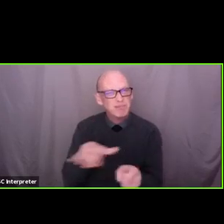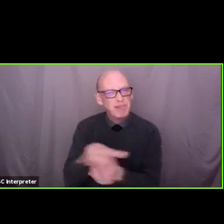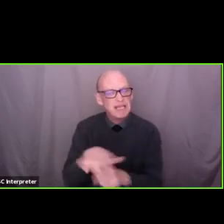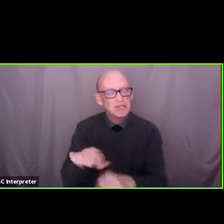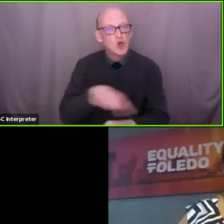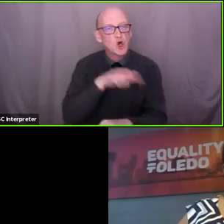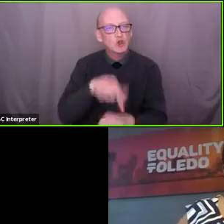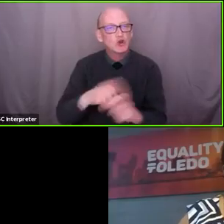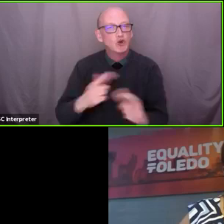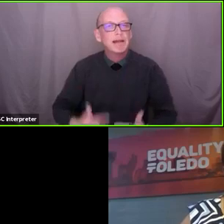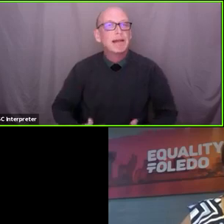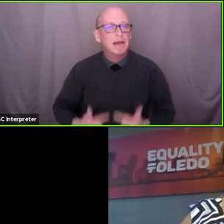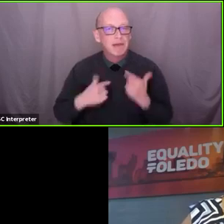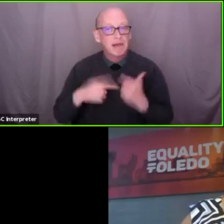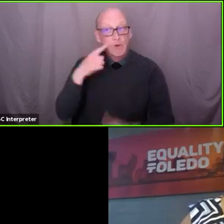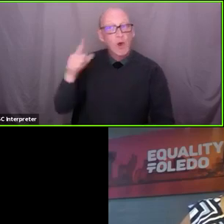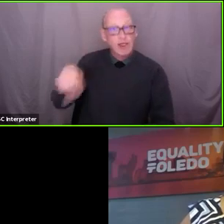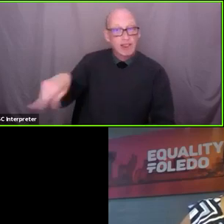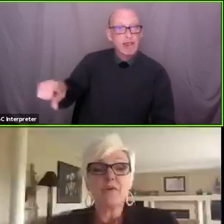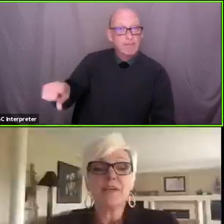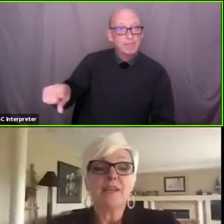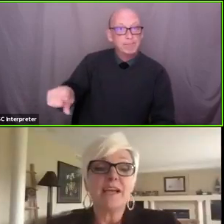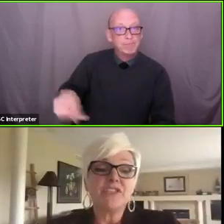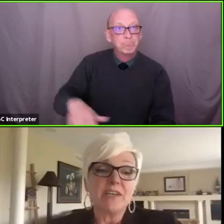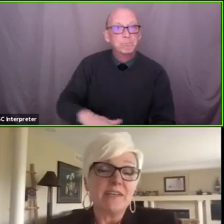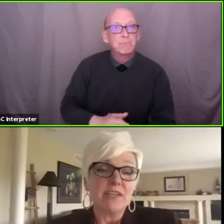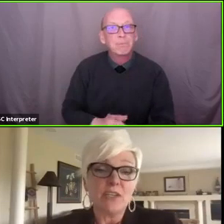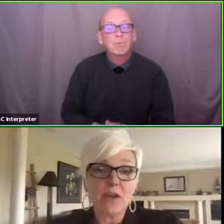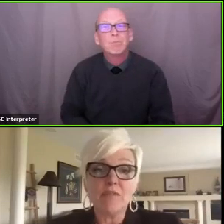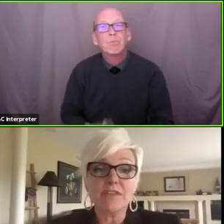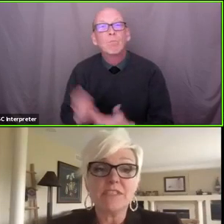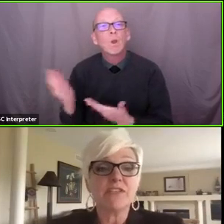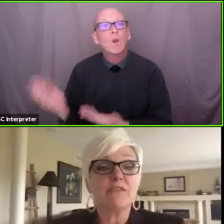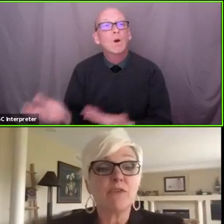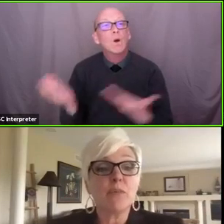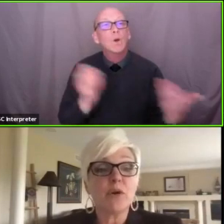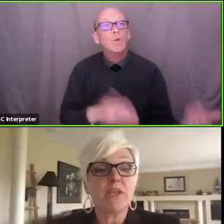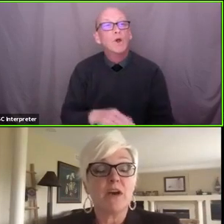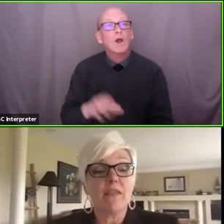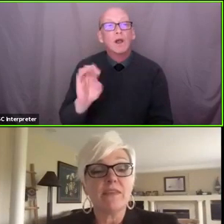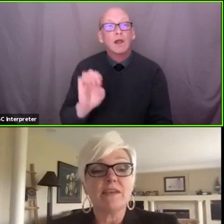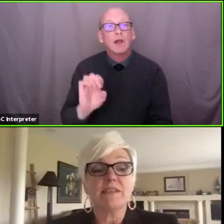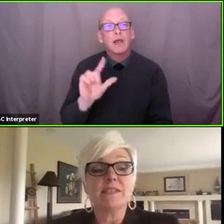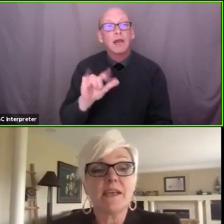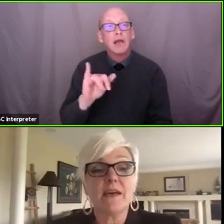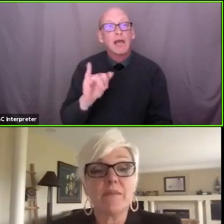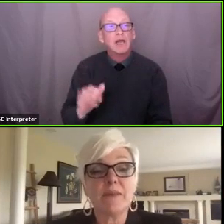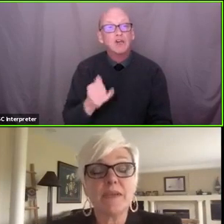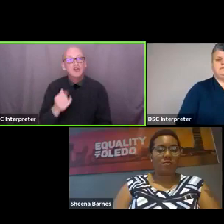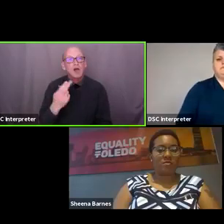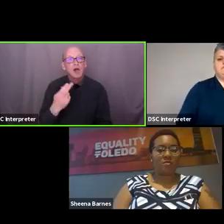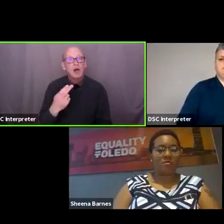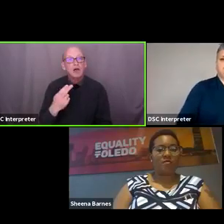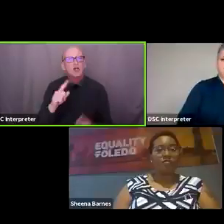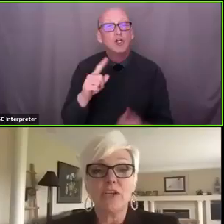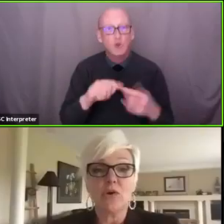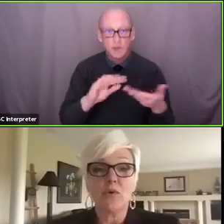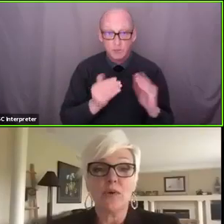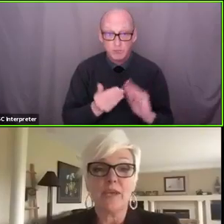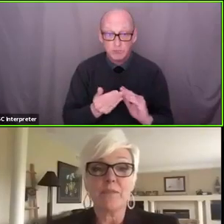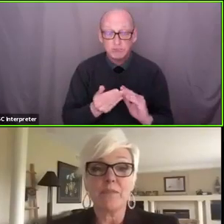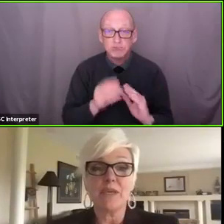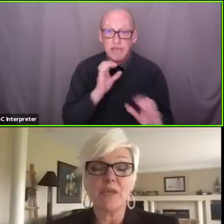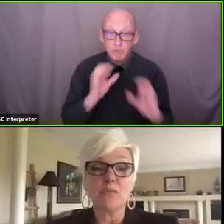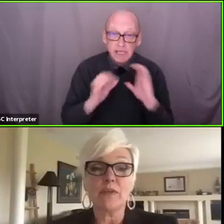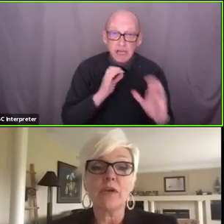living for them. Let's bring Elijah into the conversation for a moment on this, because Elijah, I know